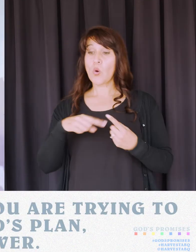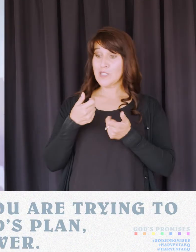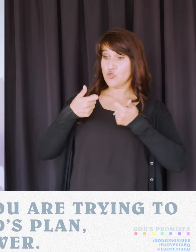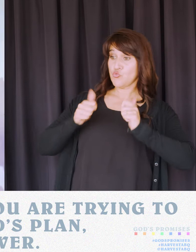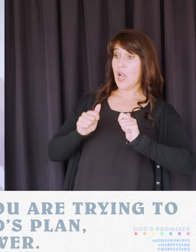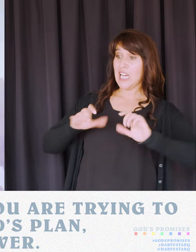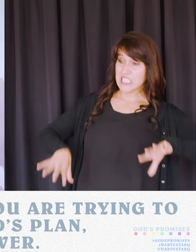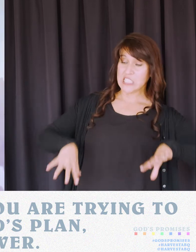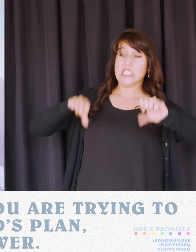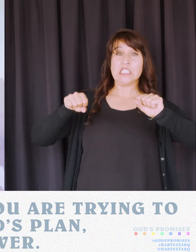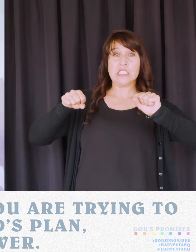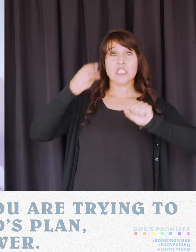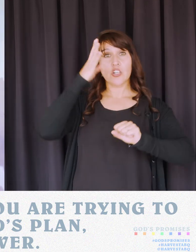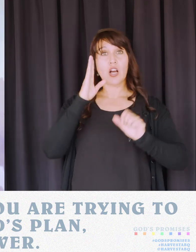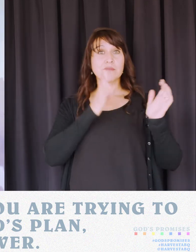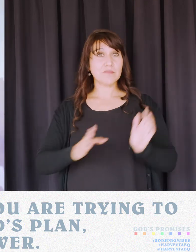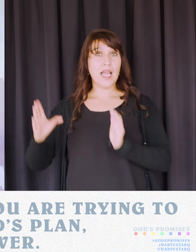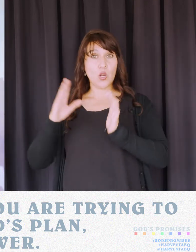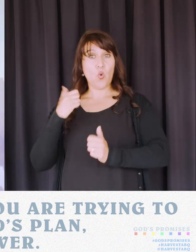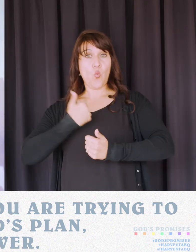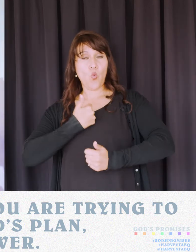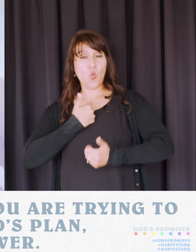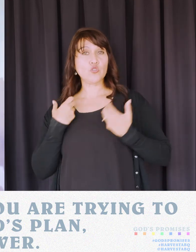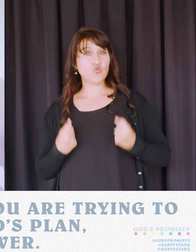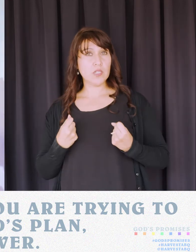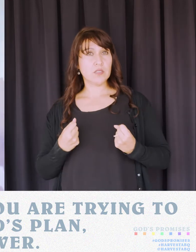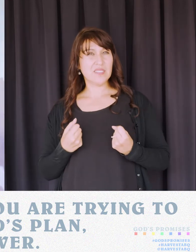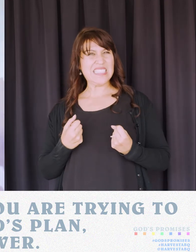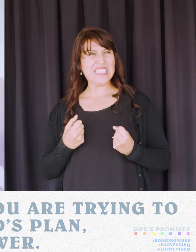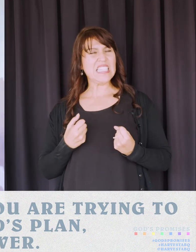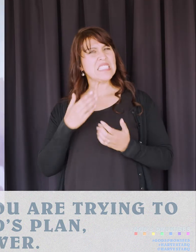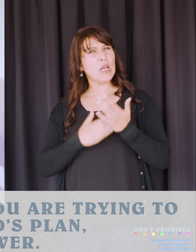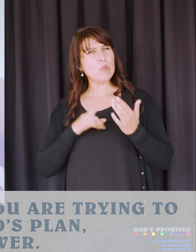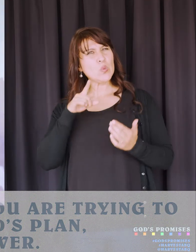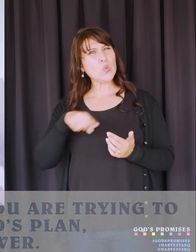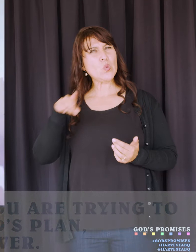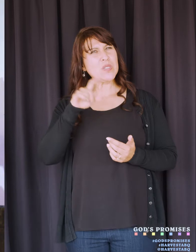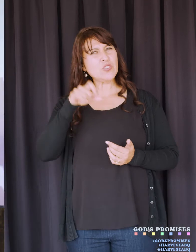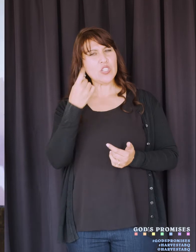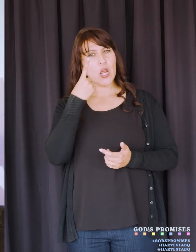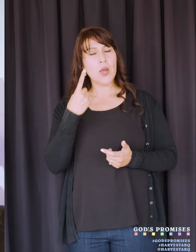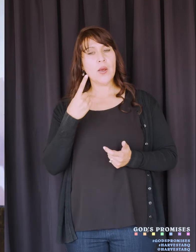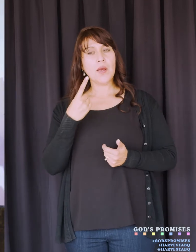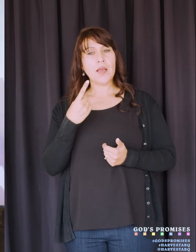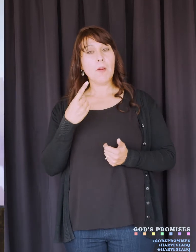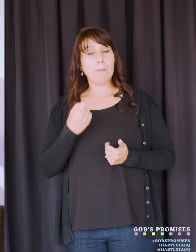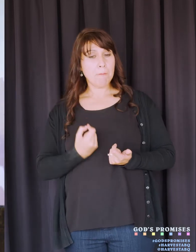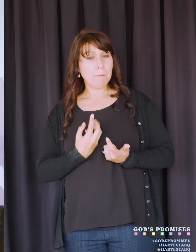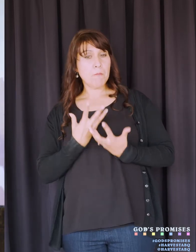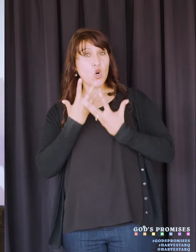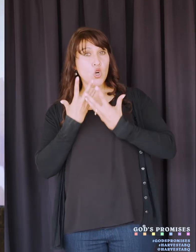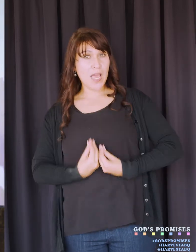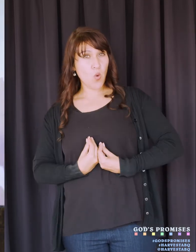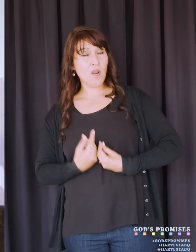God's plan in our own power. Some of you need to get this today. Burnout happens when